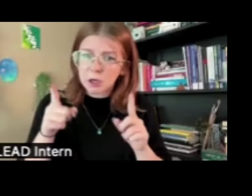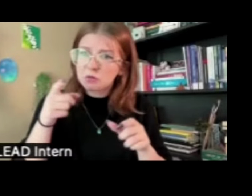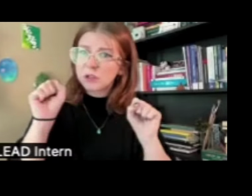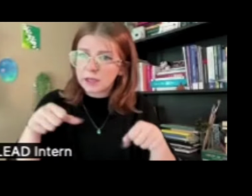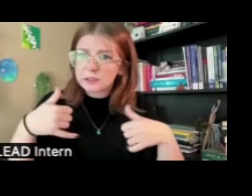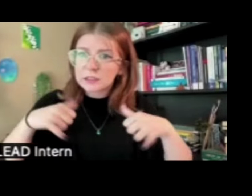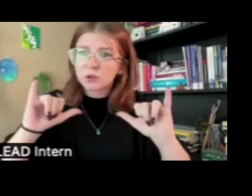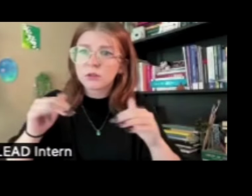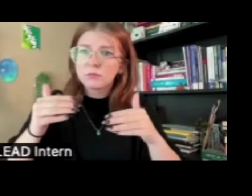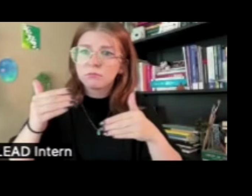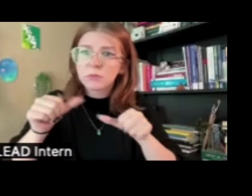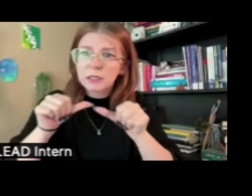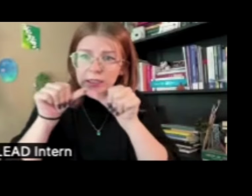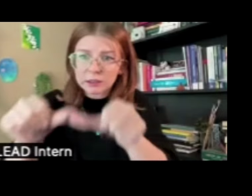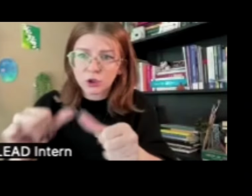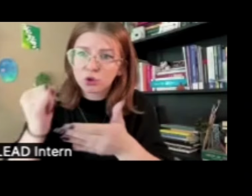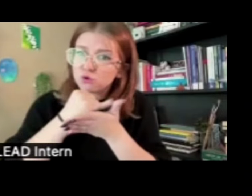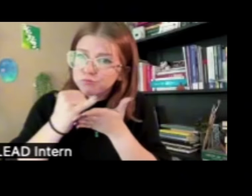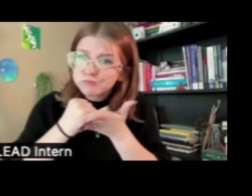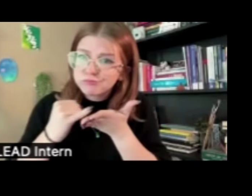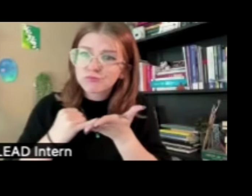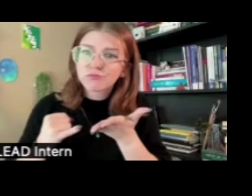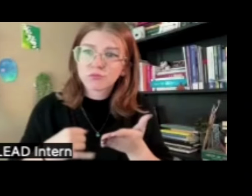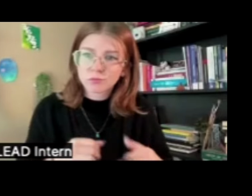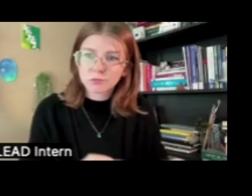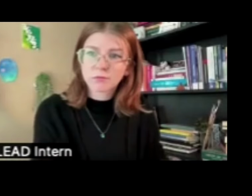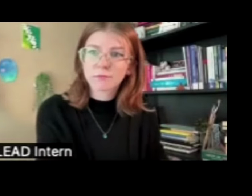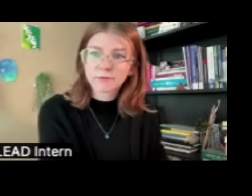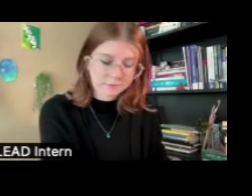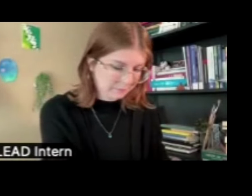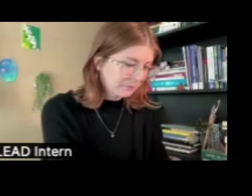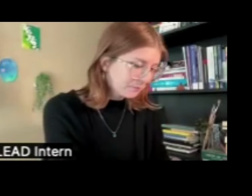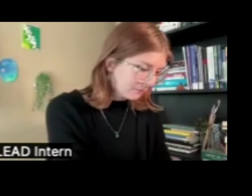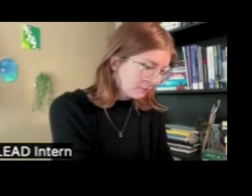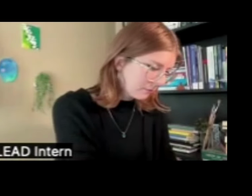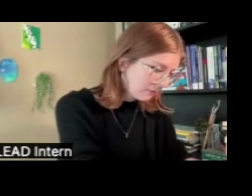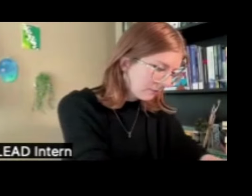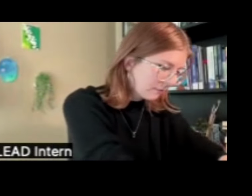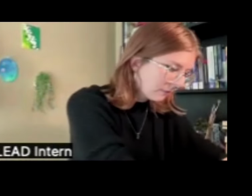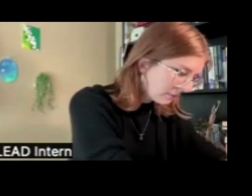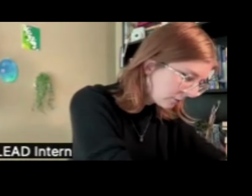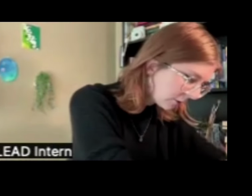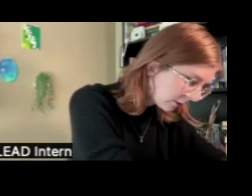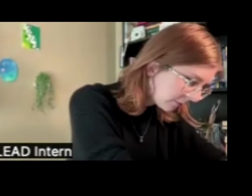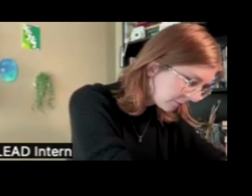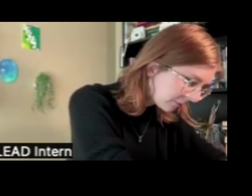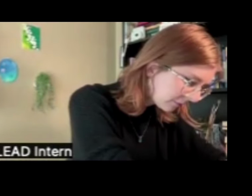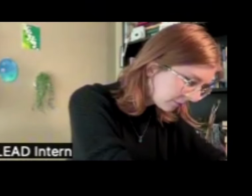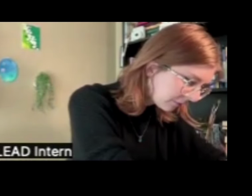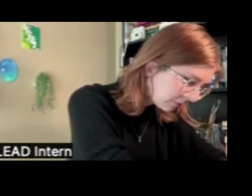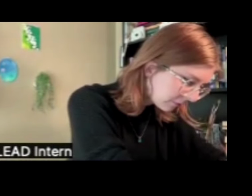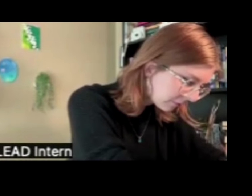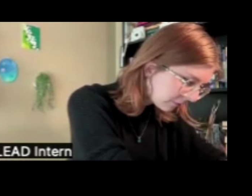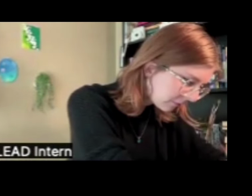just take note of what you're noticing thus far. Continue drawing though, if you'd like.